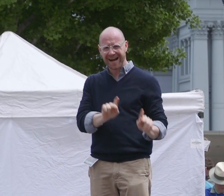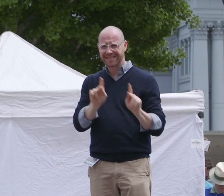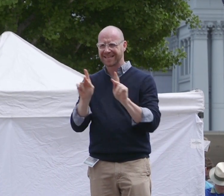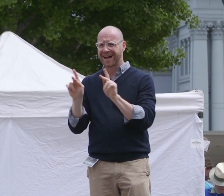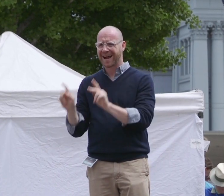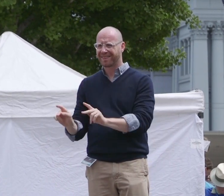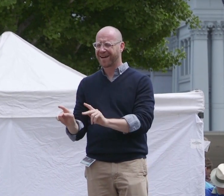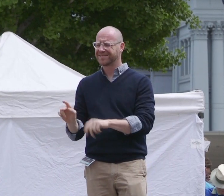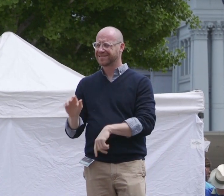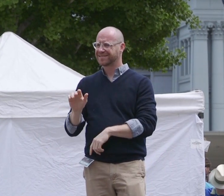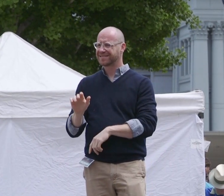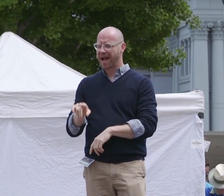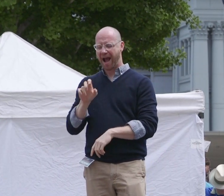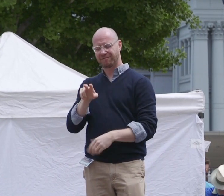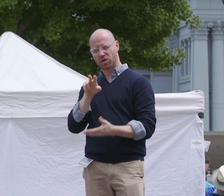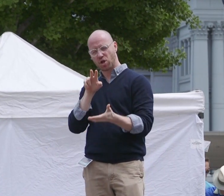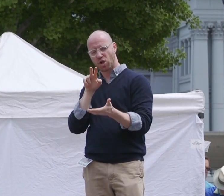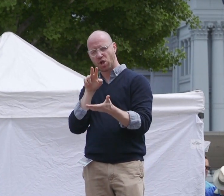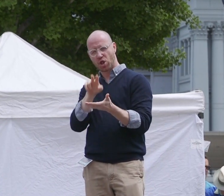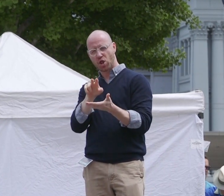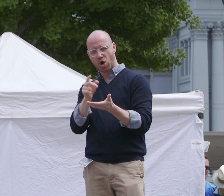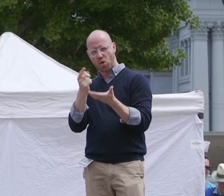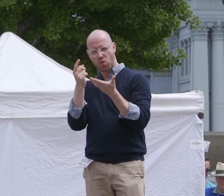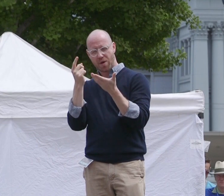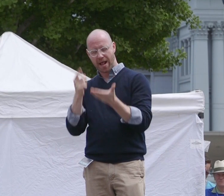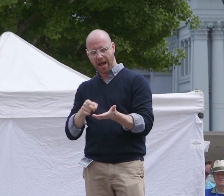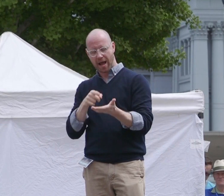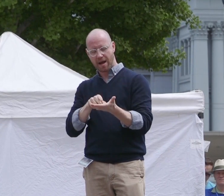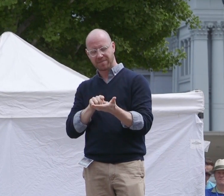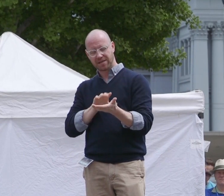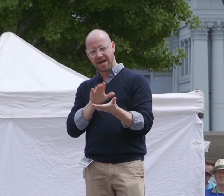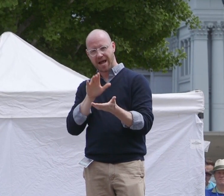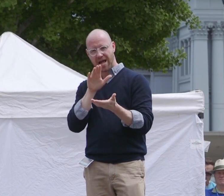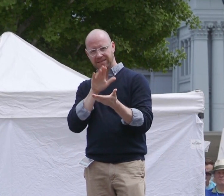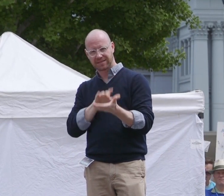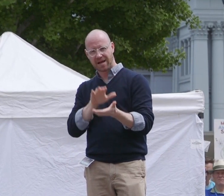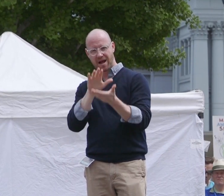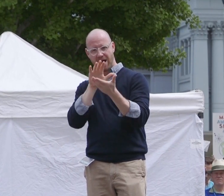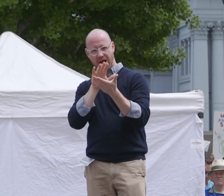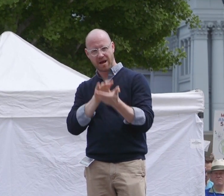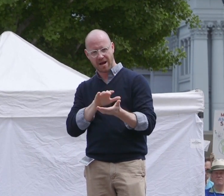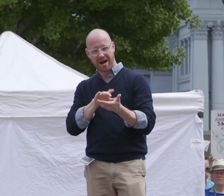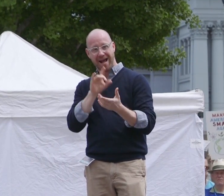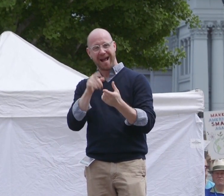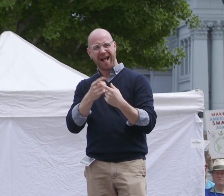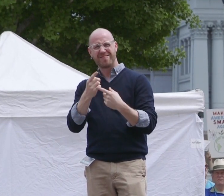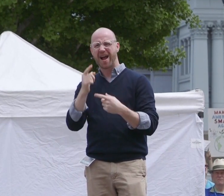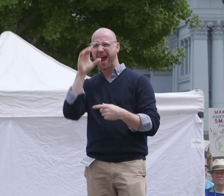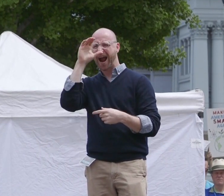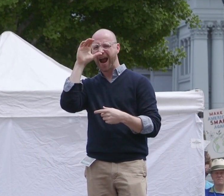us, trying to understand it by guessing what will happen if a change is made, seeing